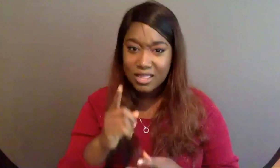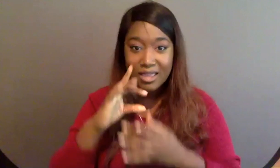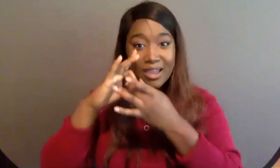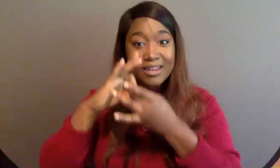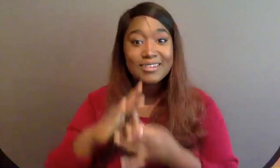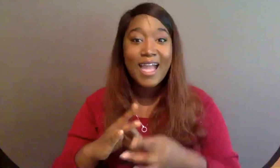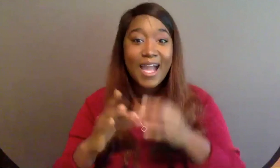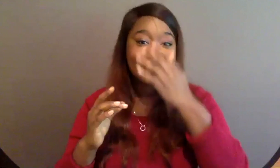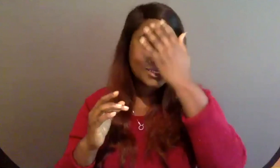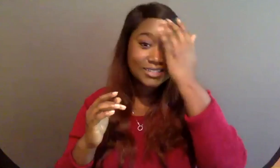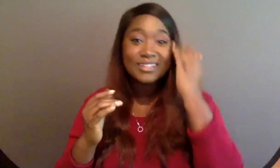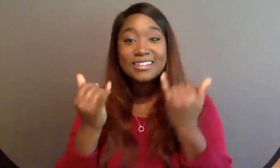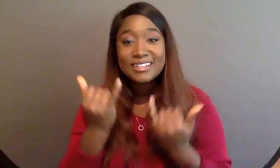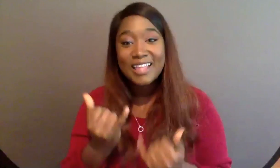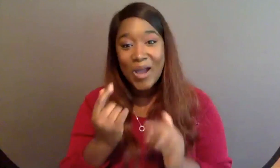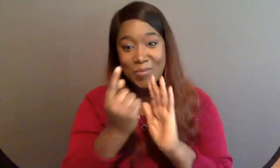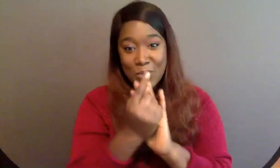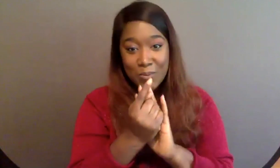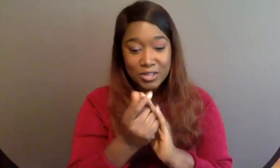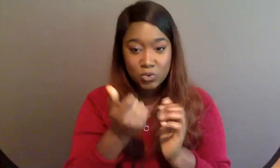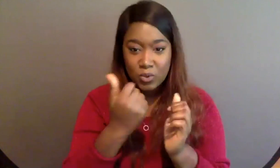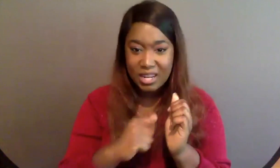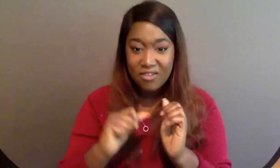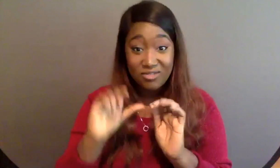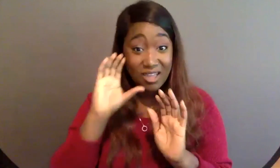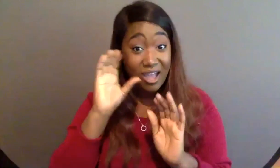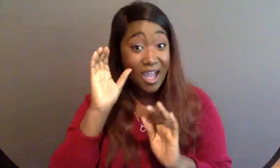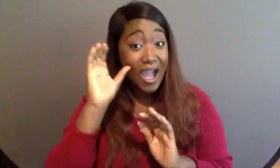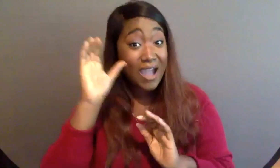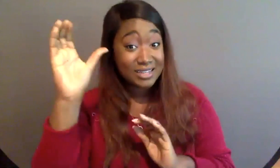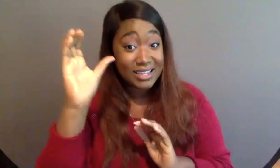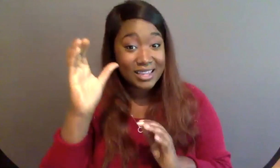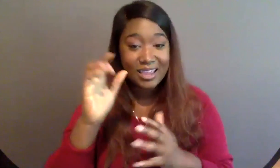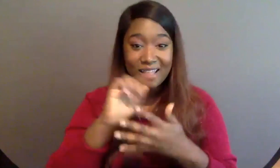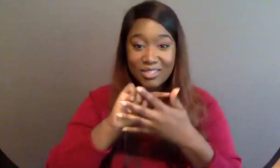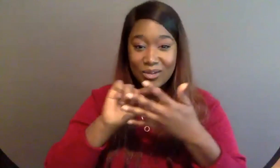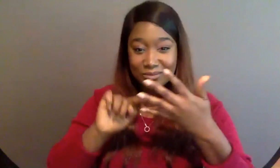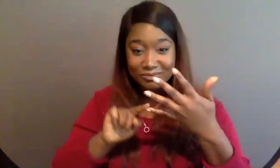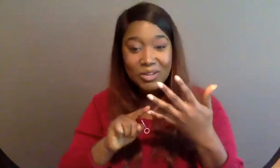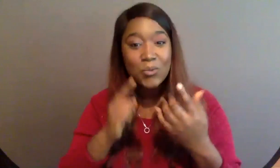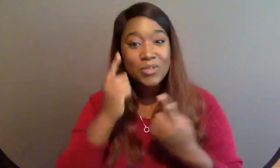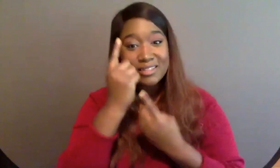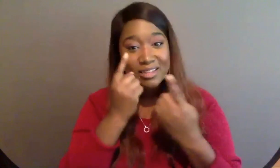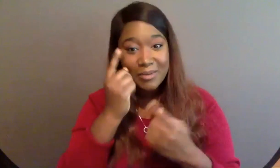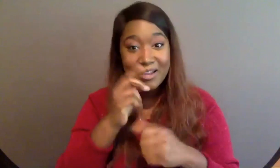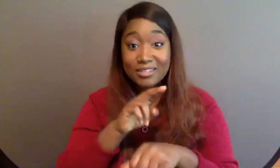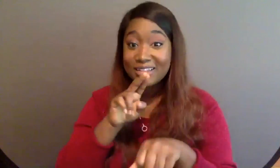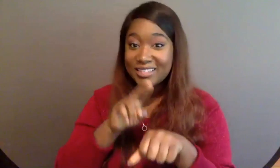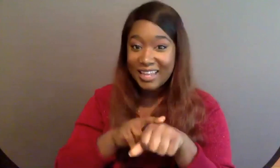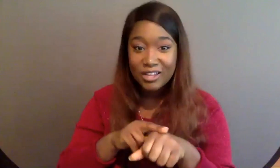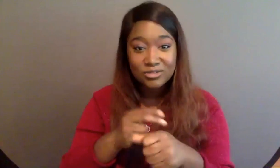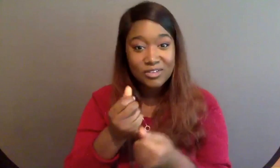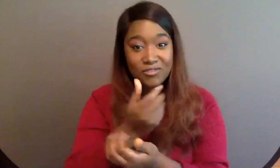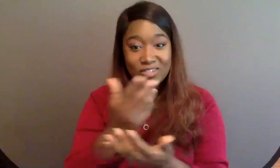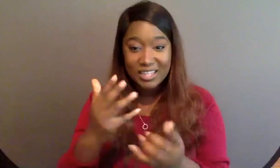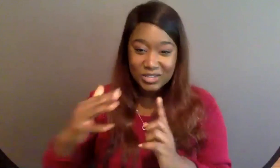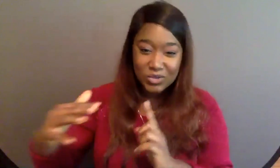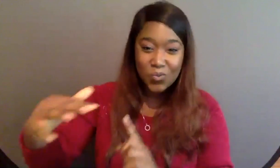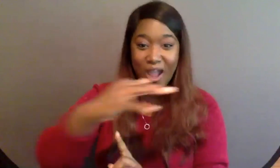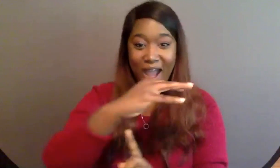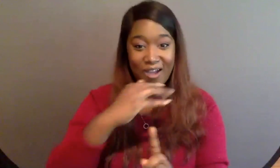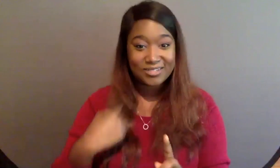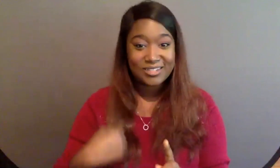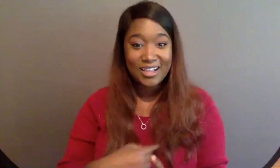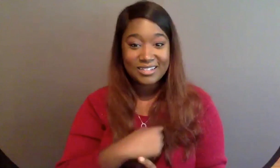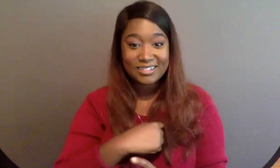moment to any of these ideas where we're sort of thinking about the nature of what surrounds us, the nature of the